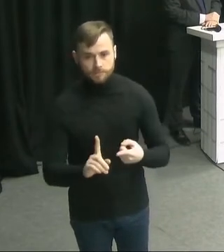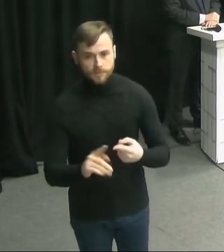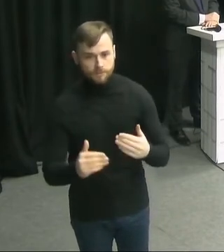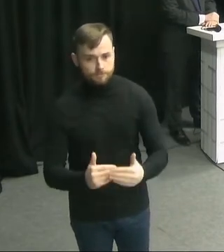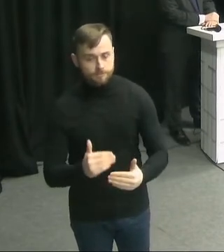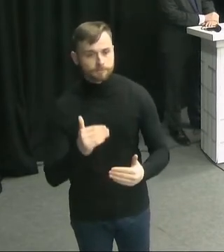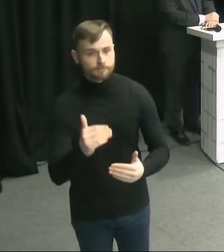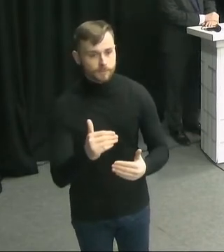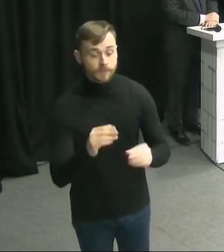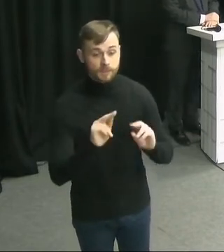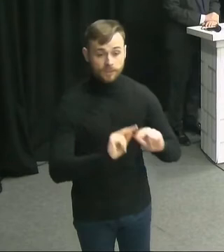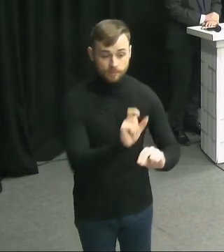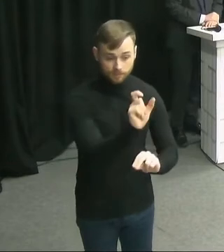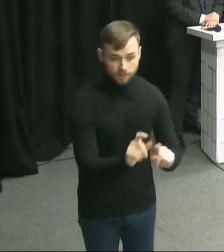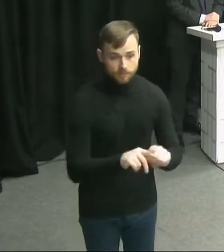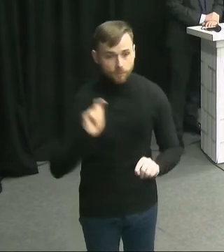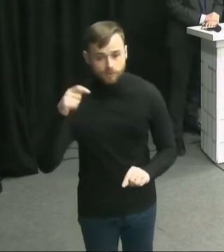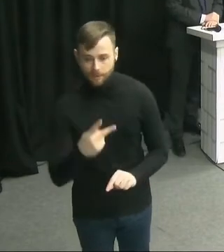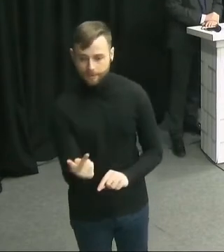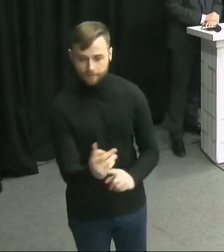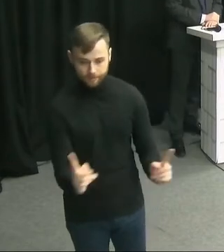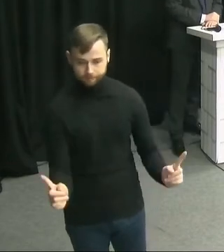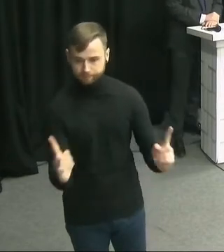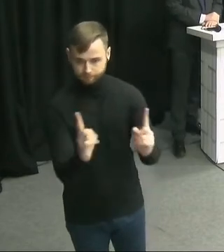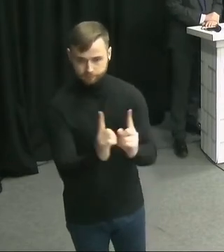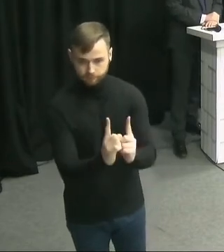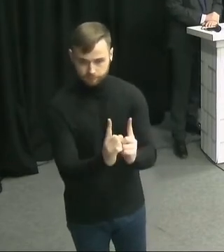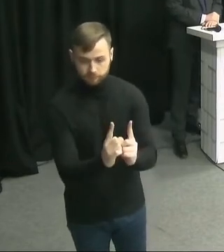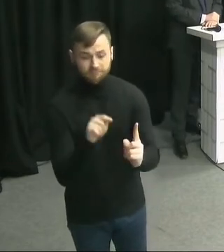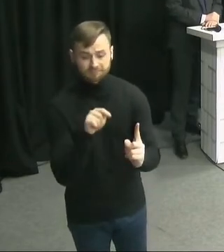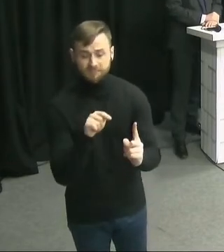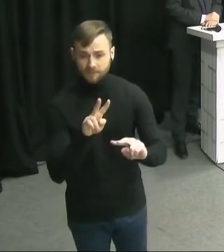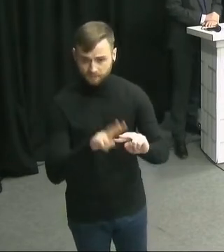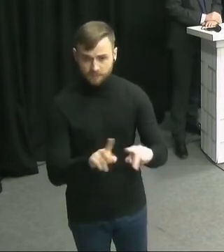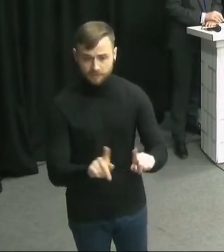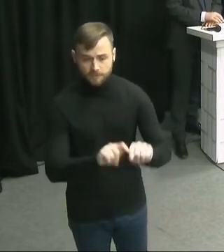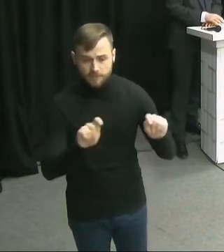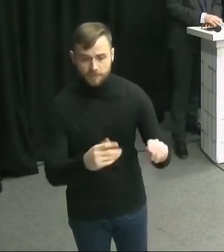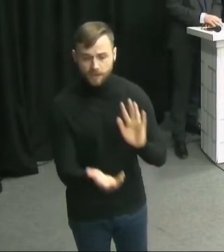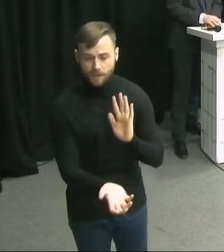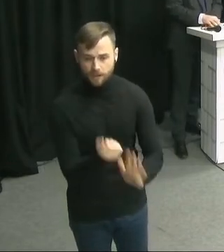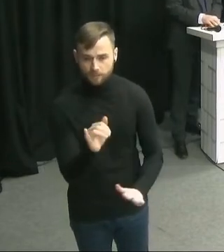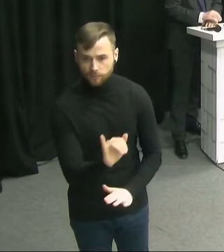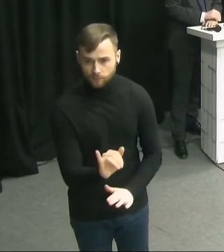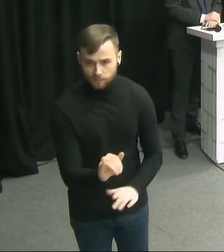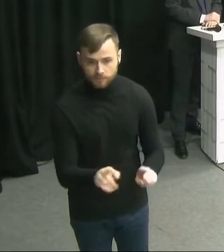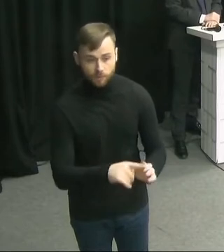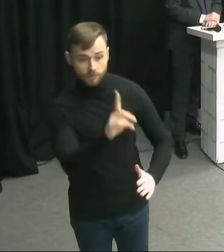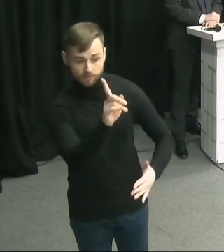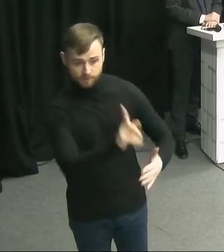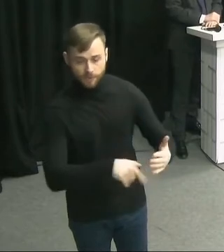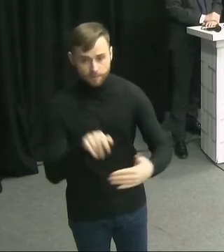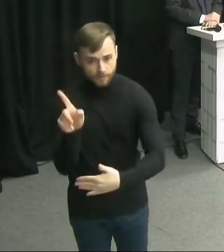the lecturer gives classes to the students. So we need to ensure that there is an environment of trust between